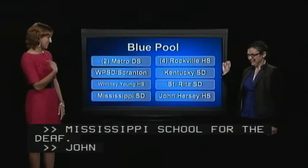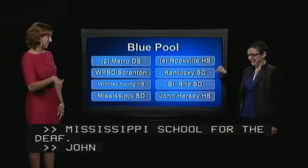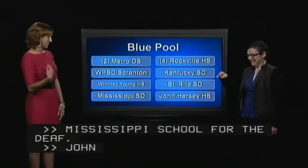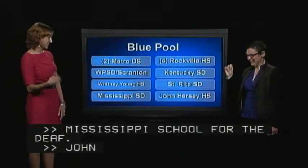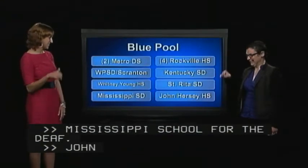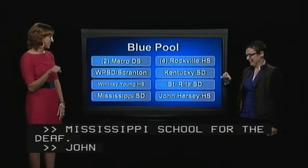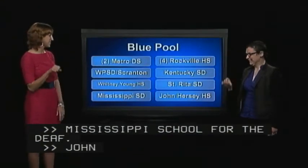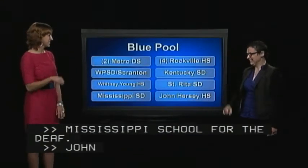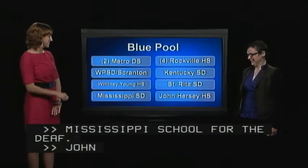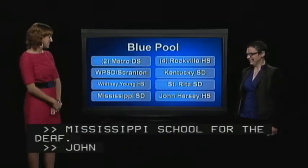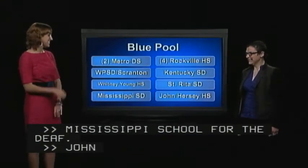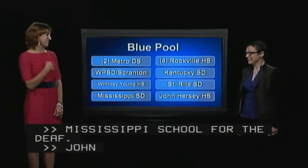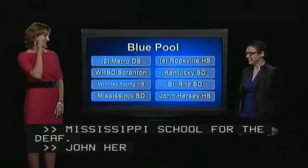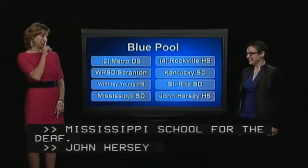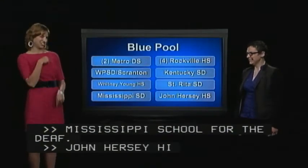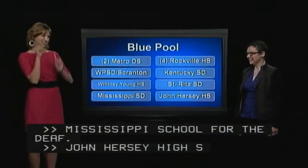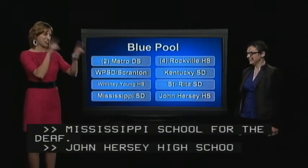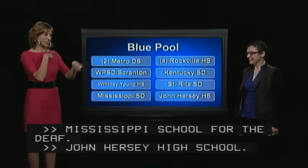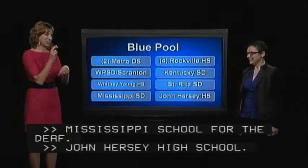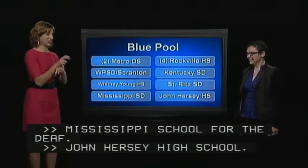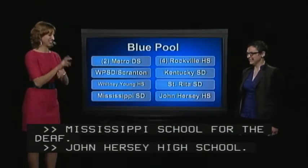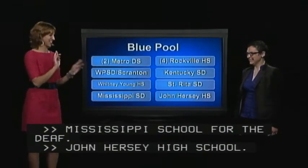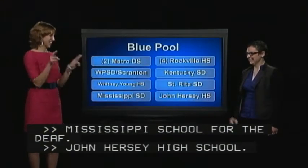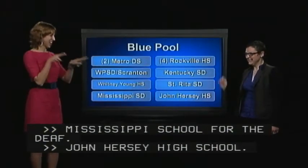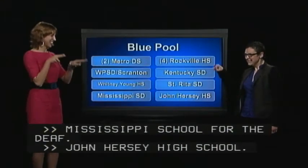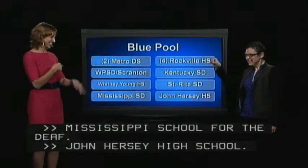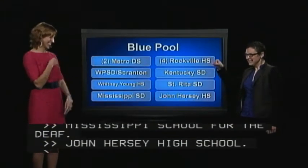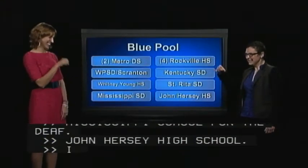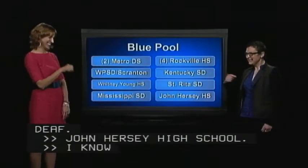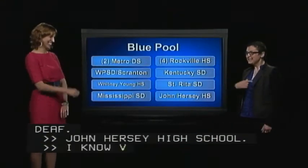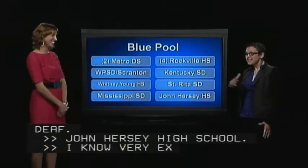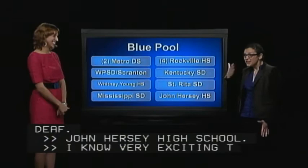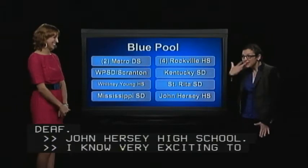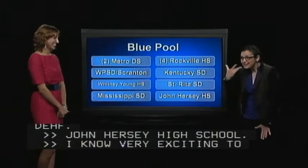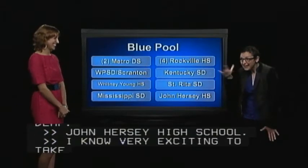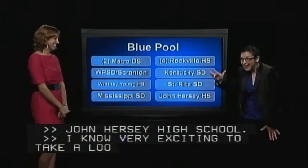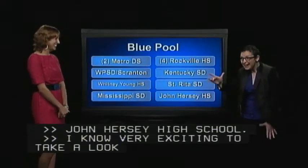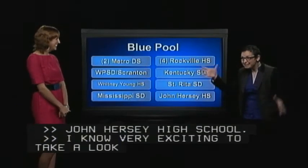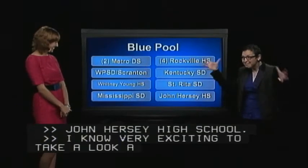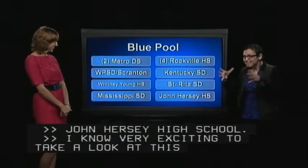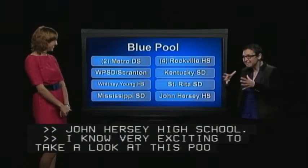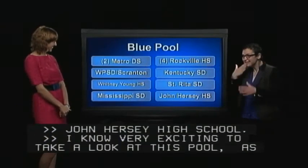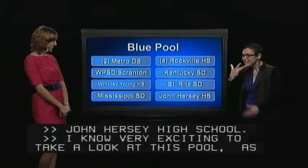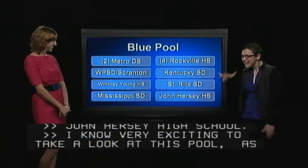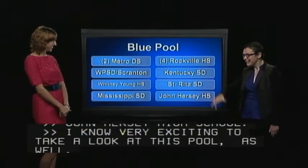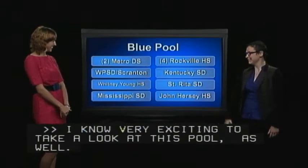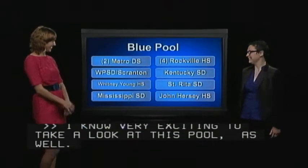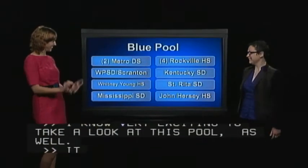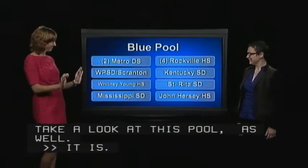I know, very exciting to take a look at this pool as well. It is. I'm definitely very excited to go and watch the competition. Good luck.